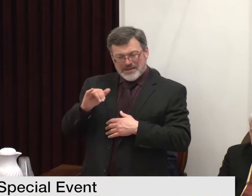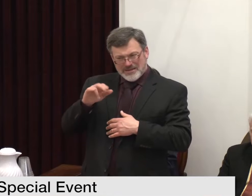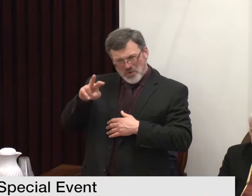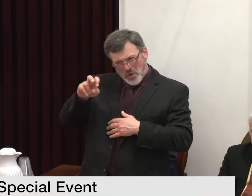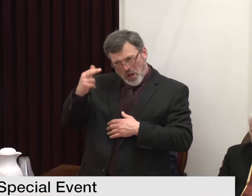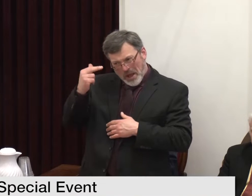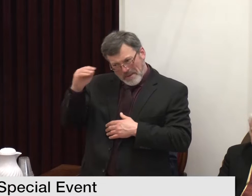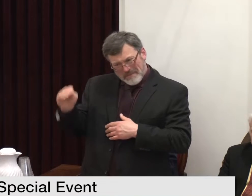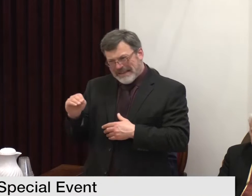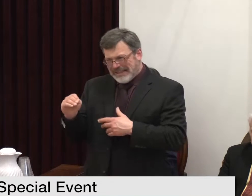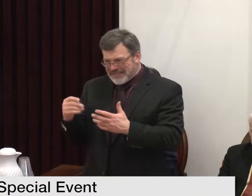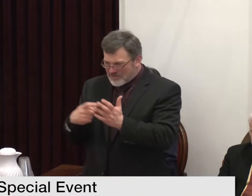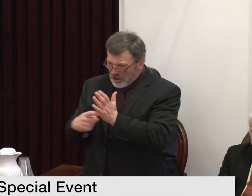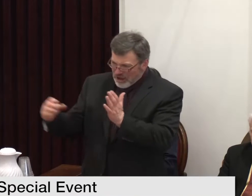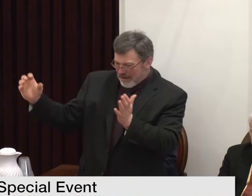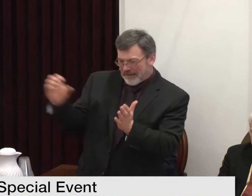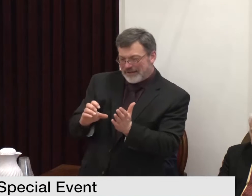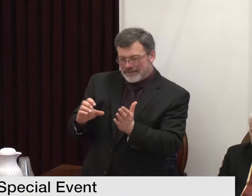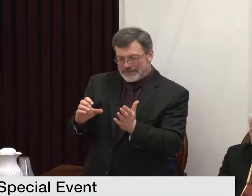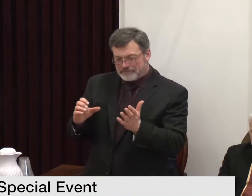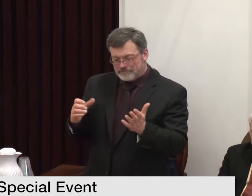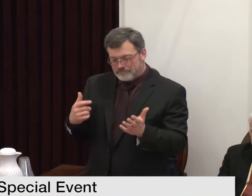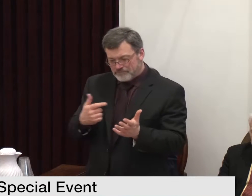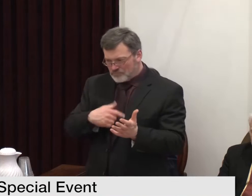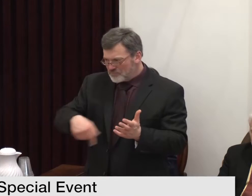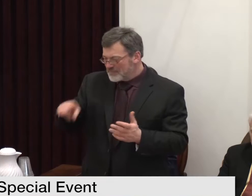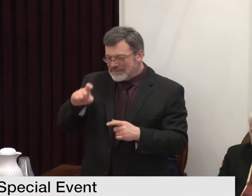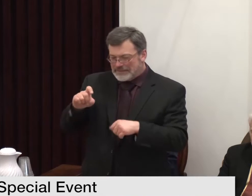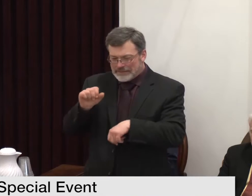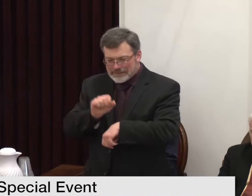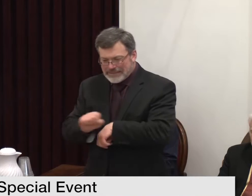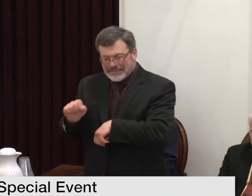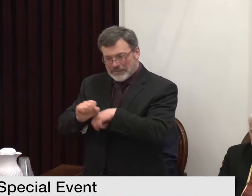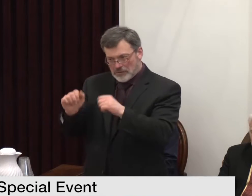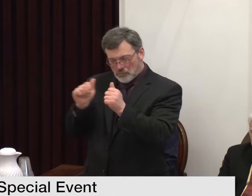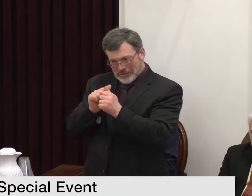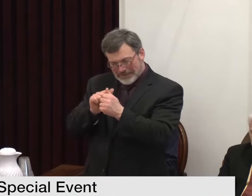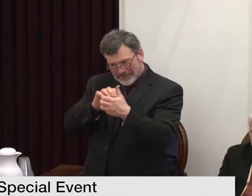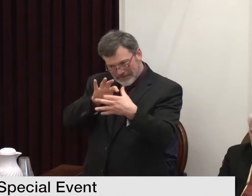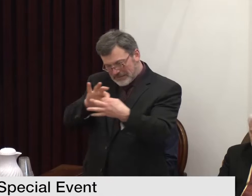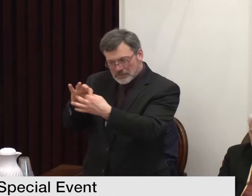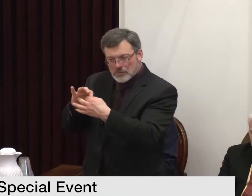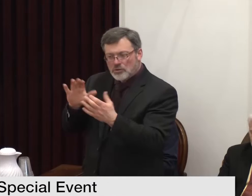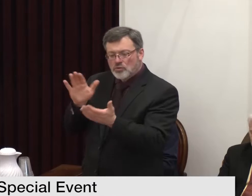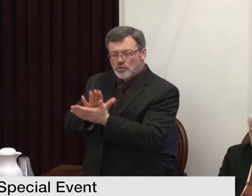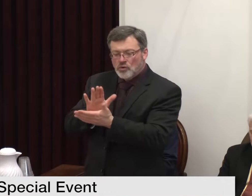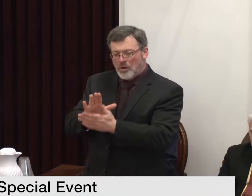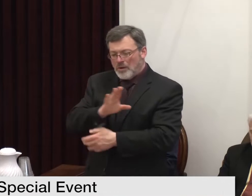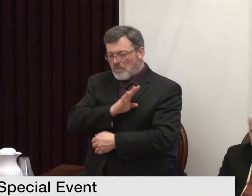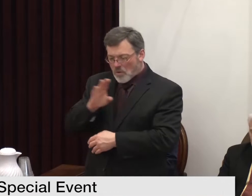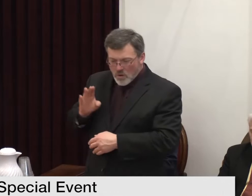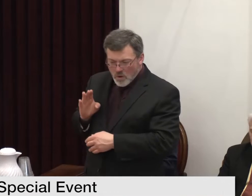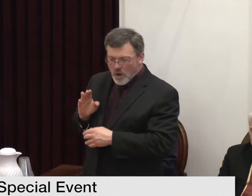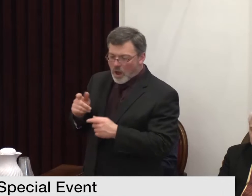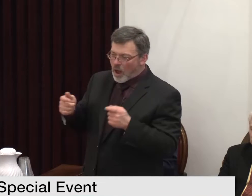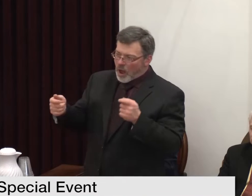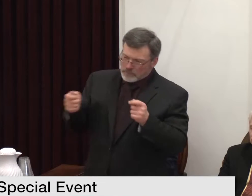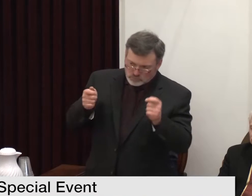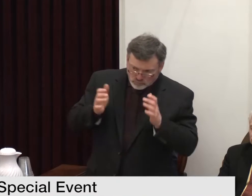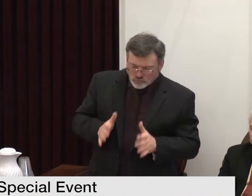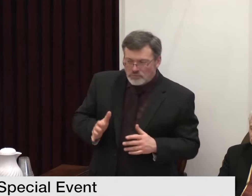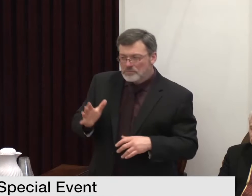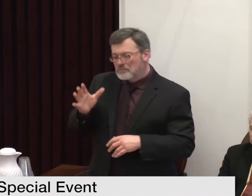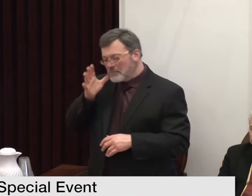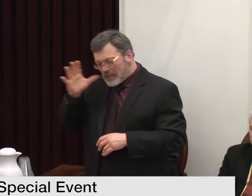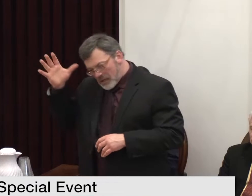So we need to work with school boards, administrators, parents, and teachers, because the reality is changes